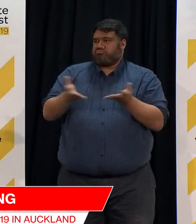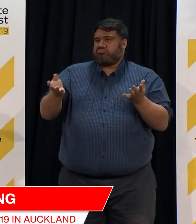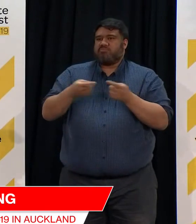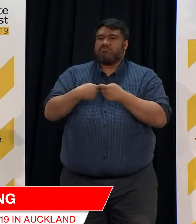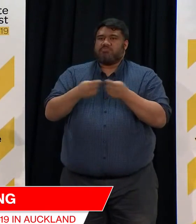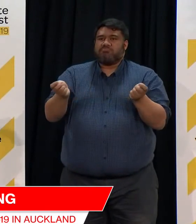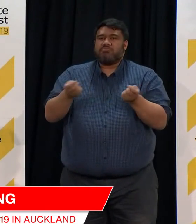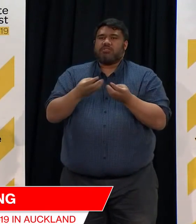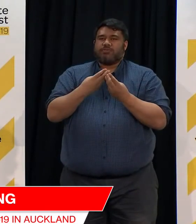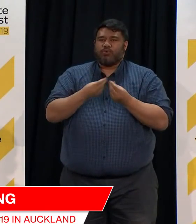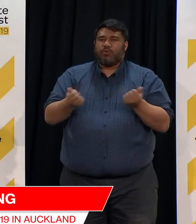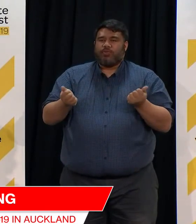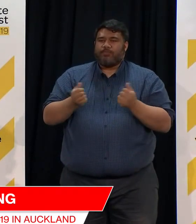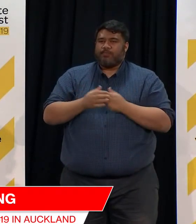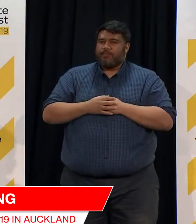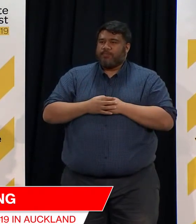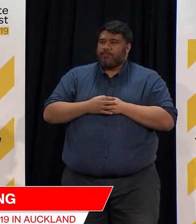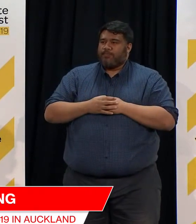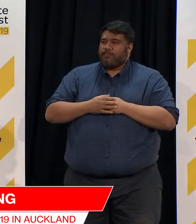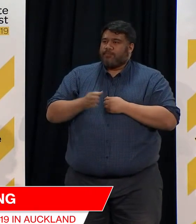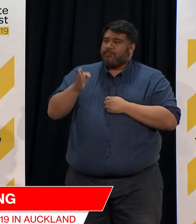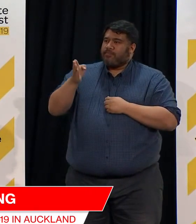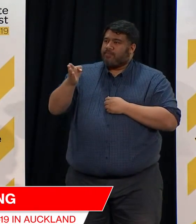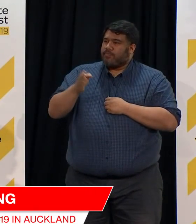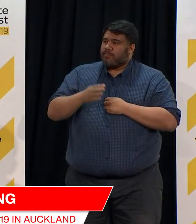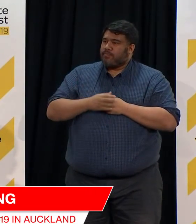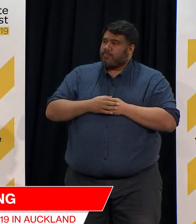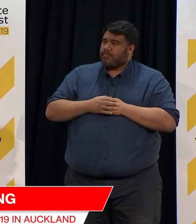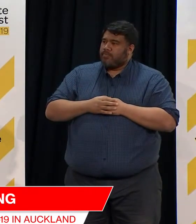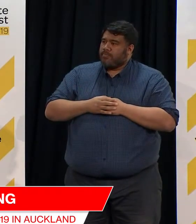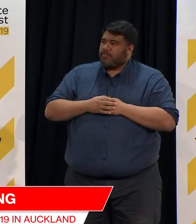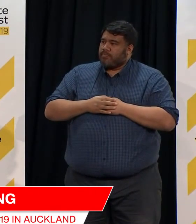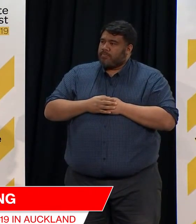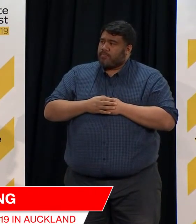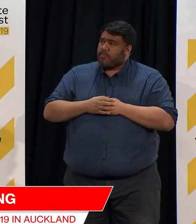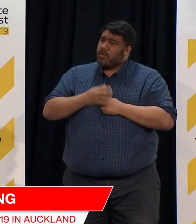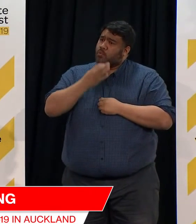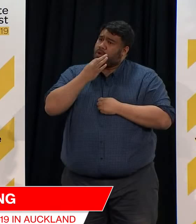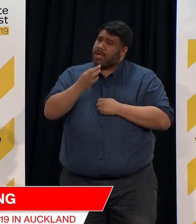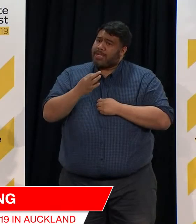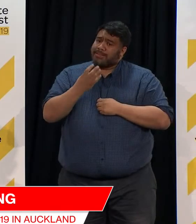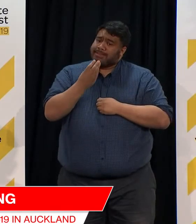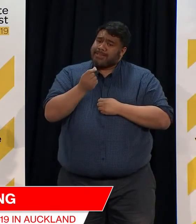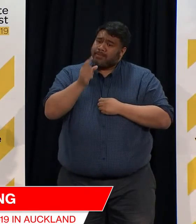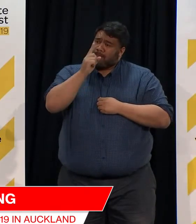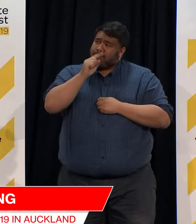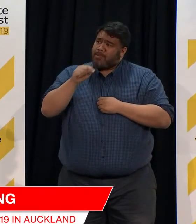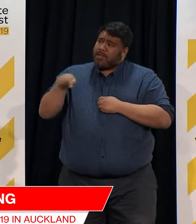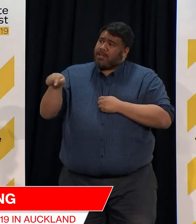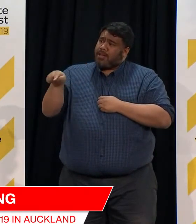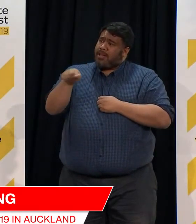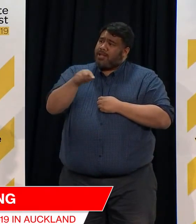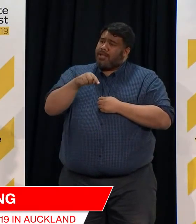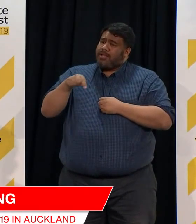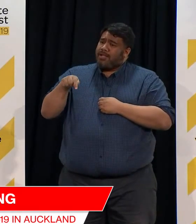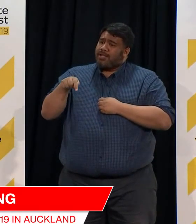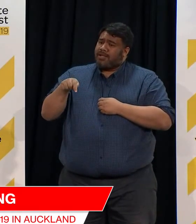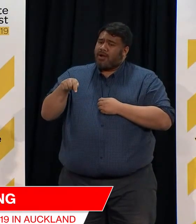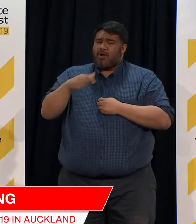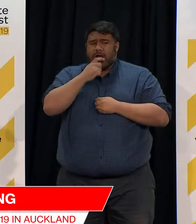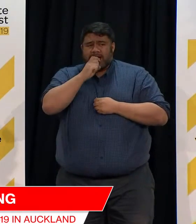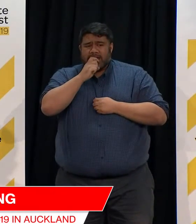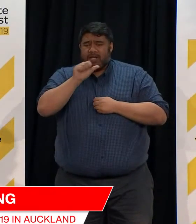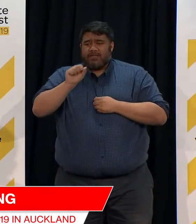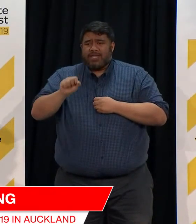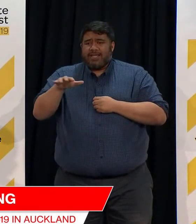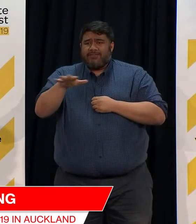any consideration been given to compassionate exemptions for people wanting to visit loved ones in hospital where they're not